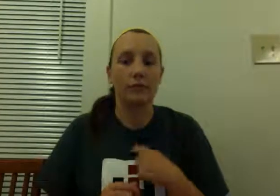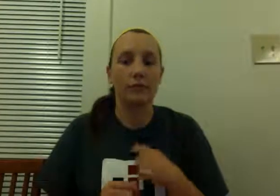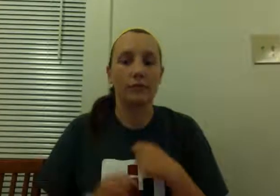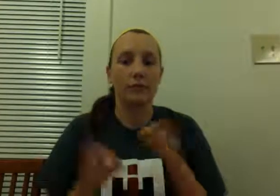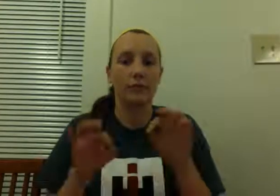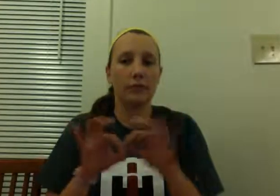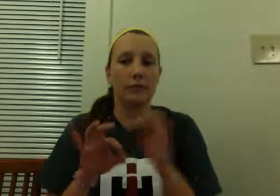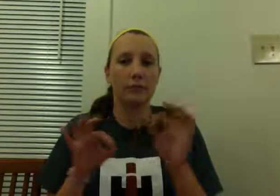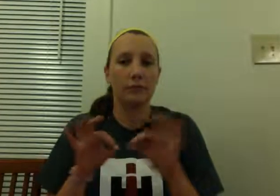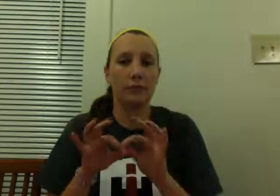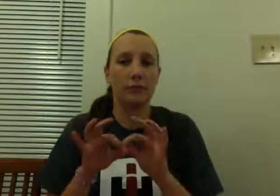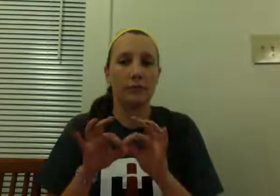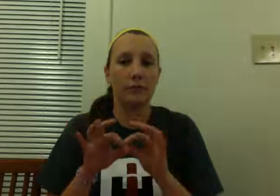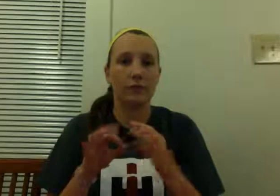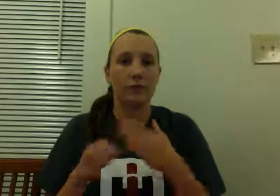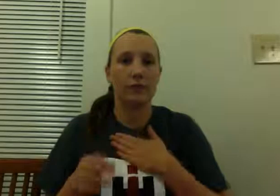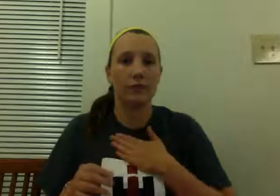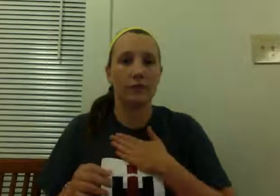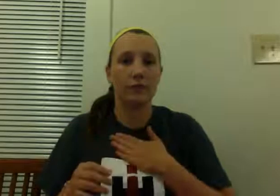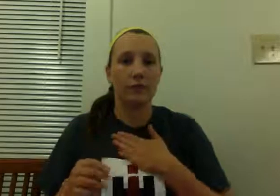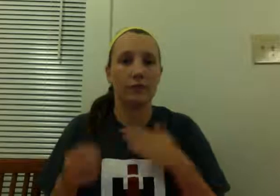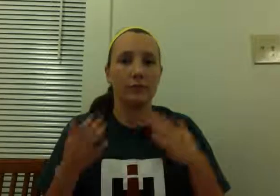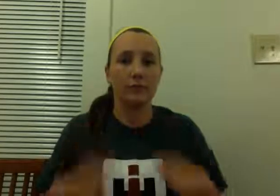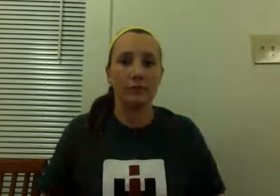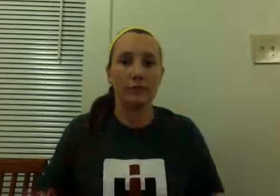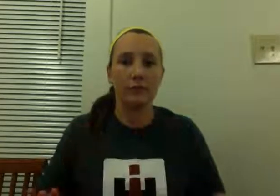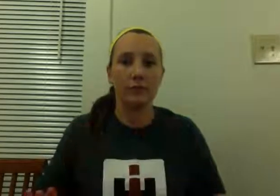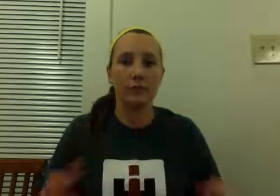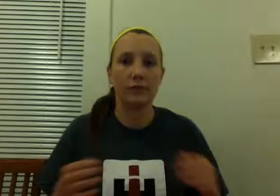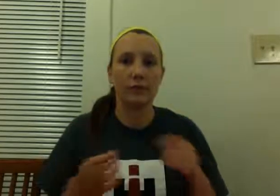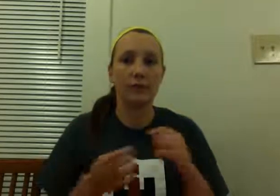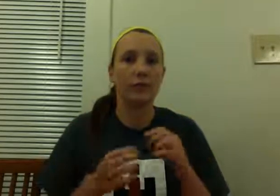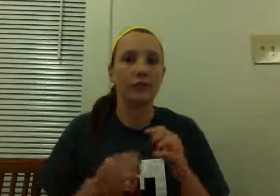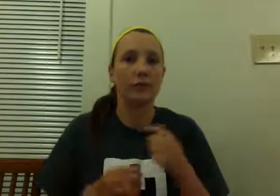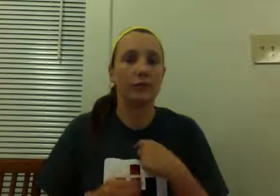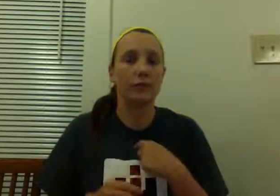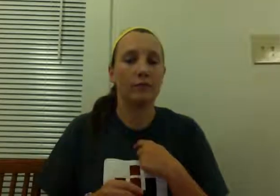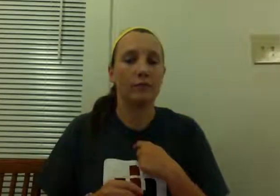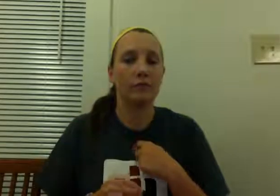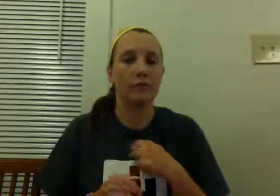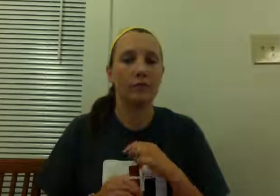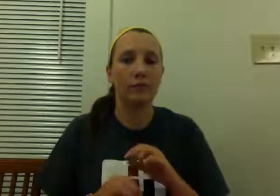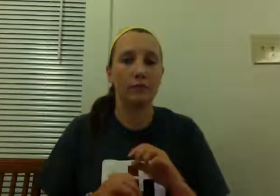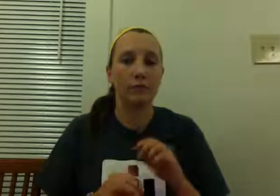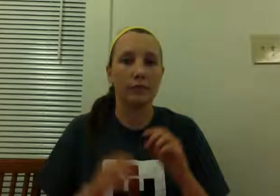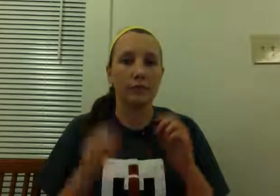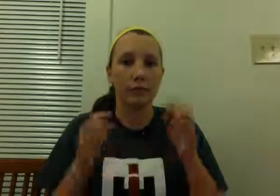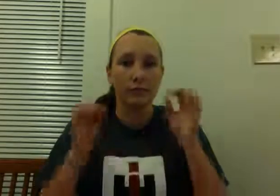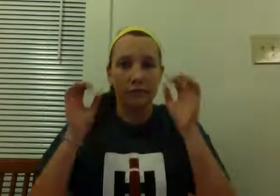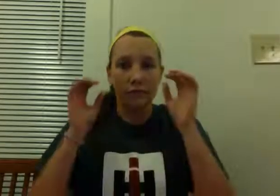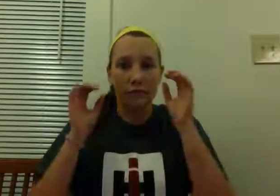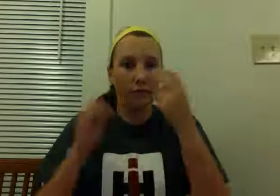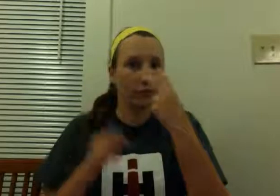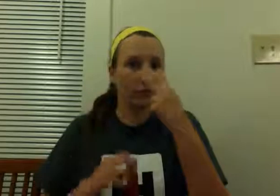shot. This smells dry melt. Dry melt. We've got suckers